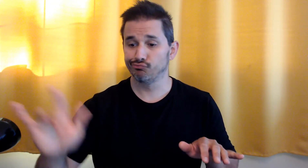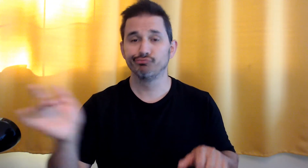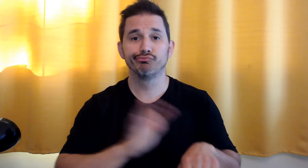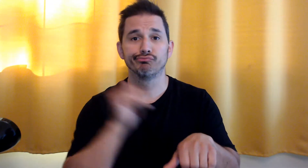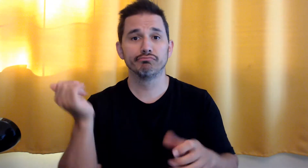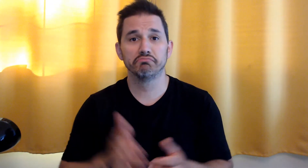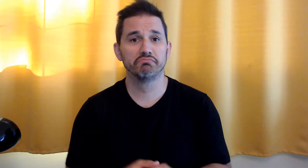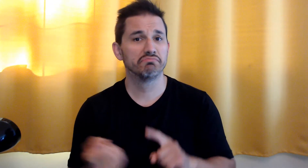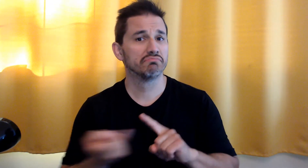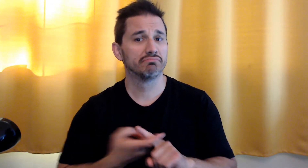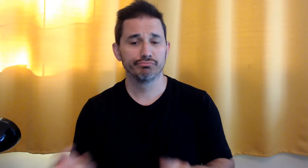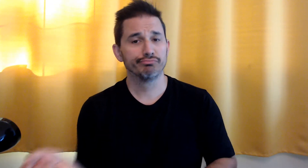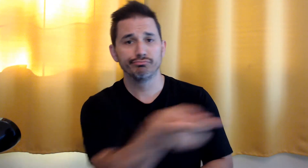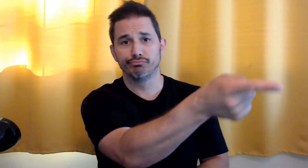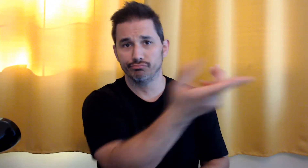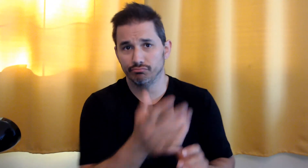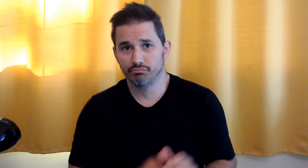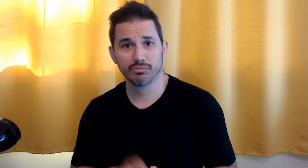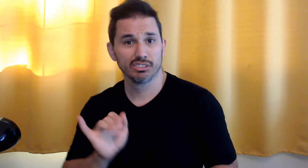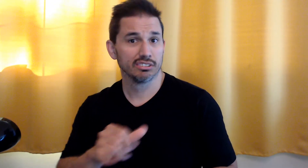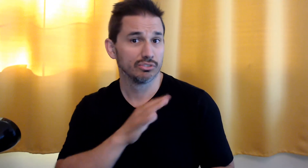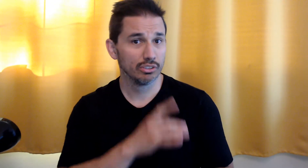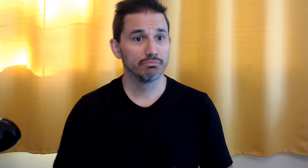Ross, someone's here to meet you, please come in."